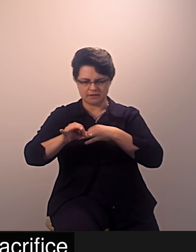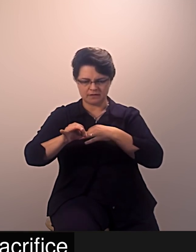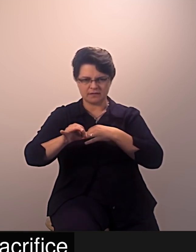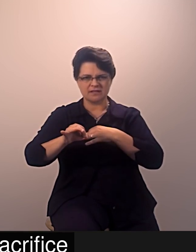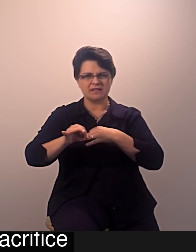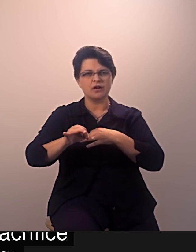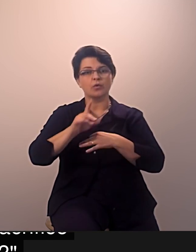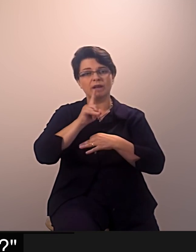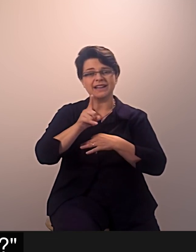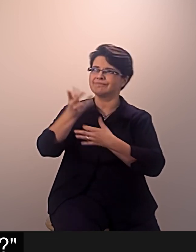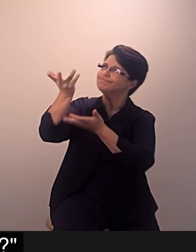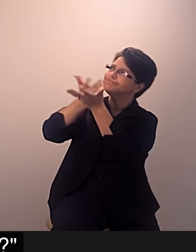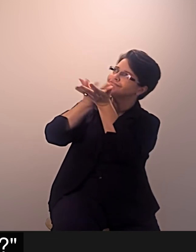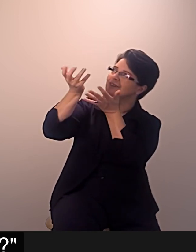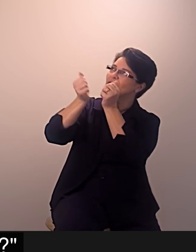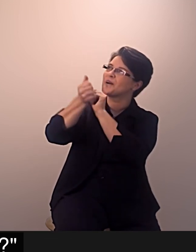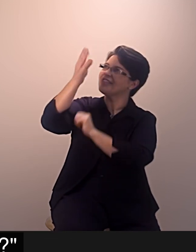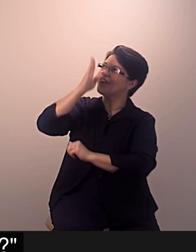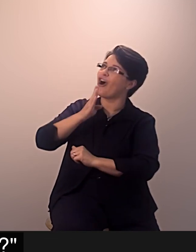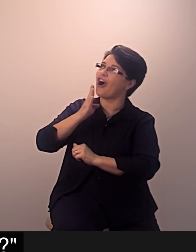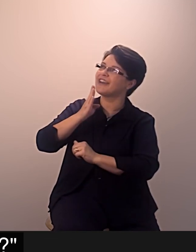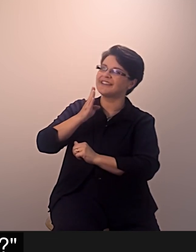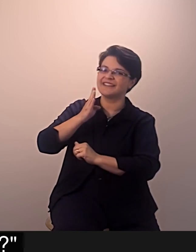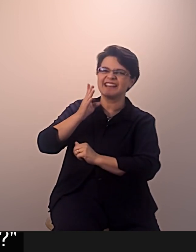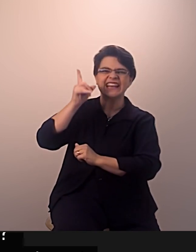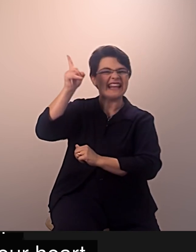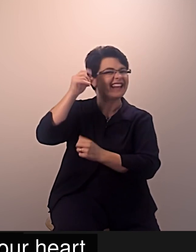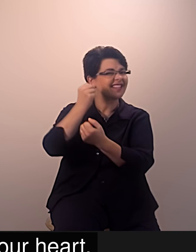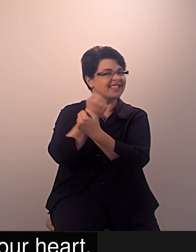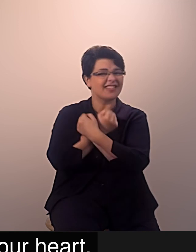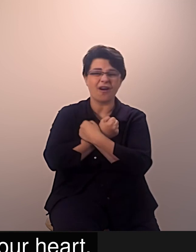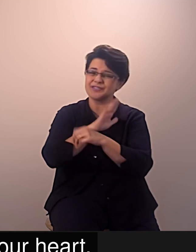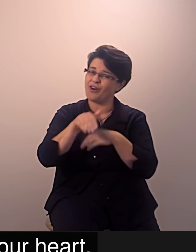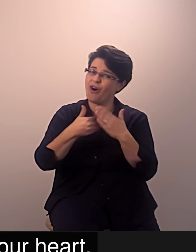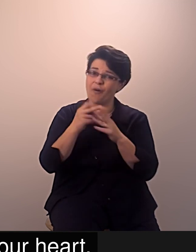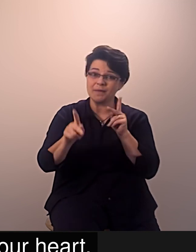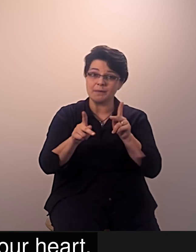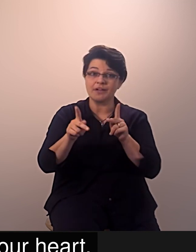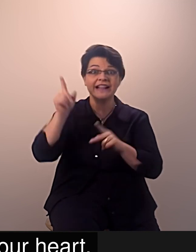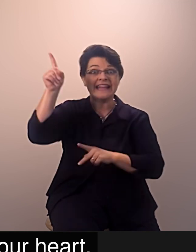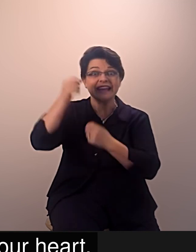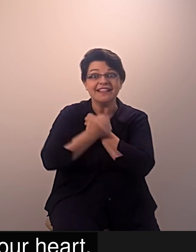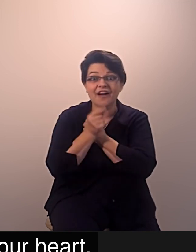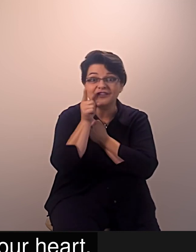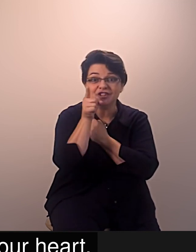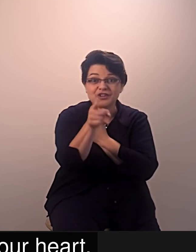from your heart. He loves all people. He loves you.